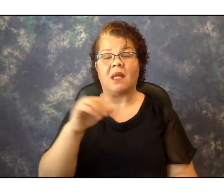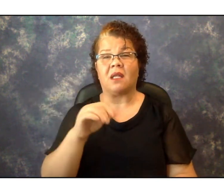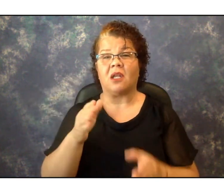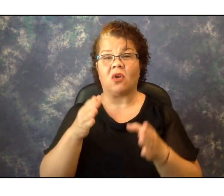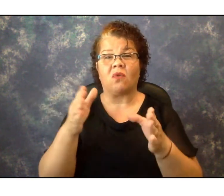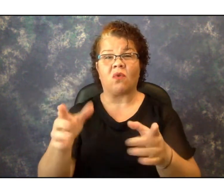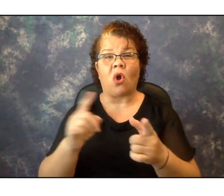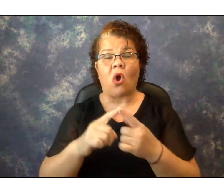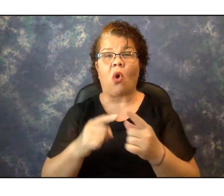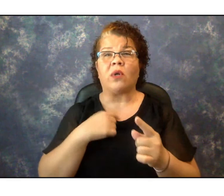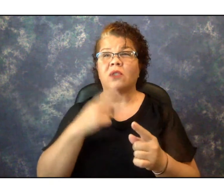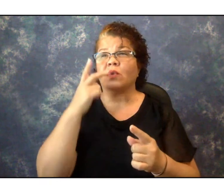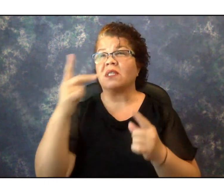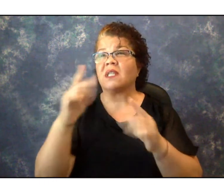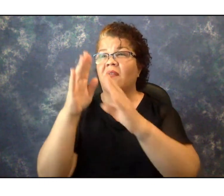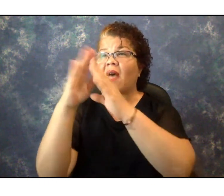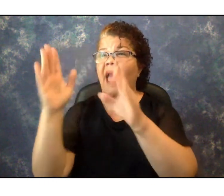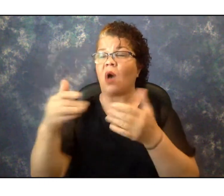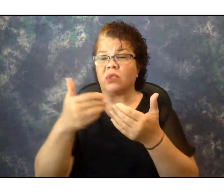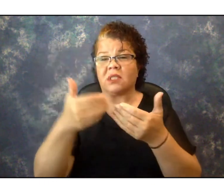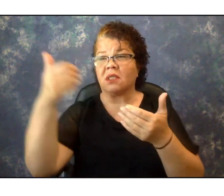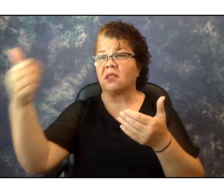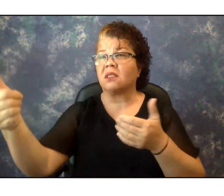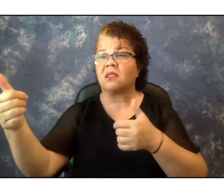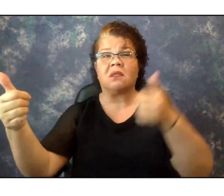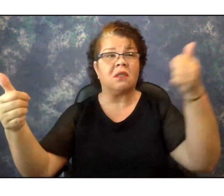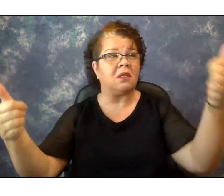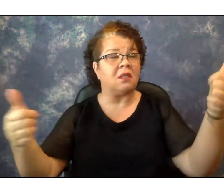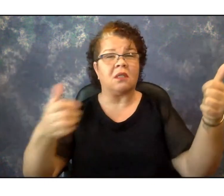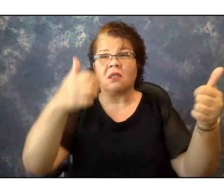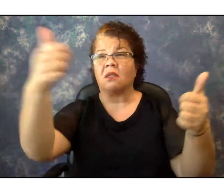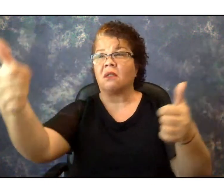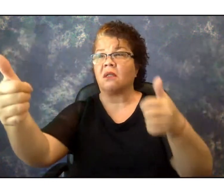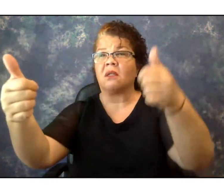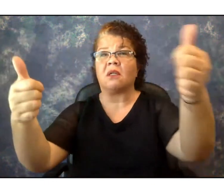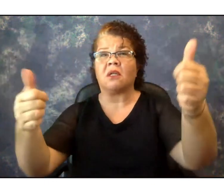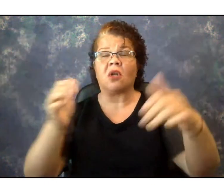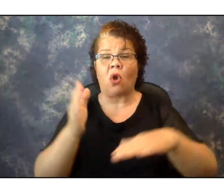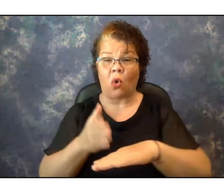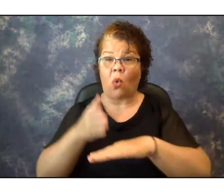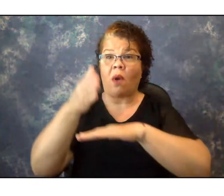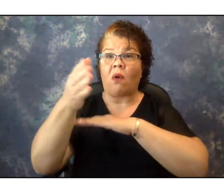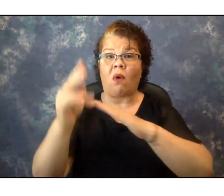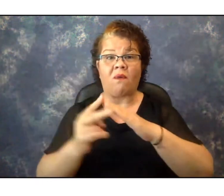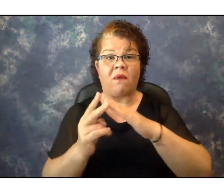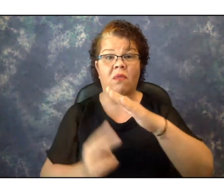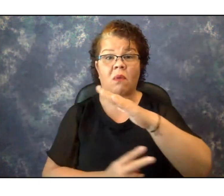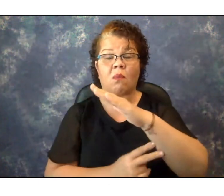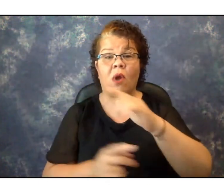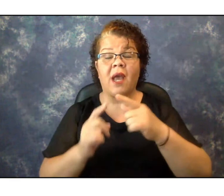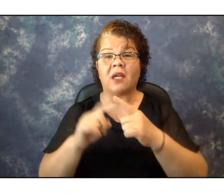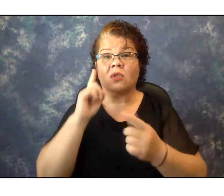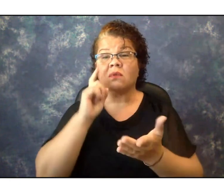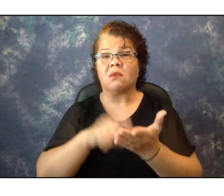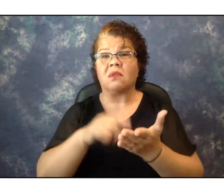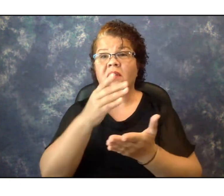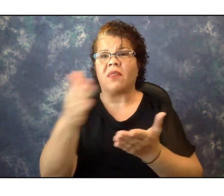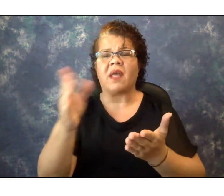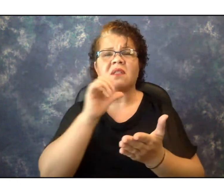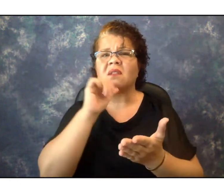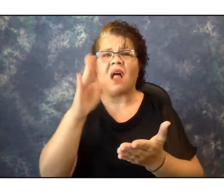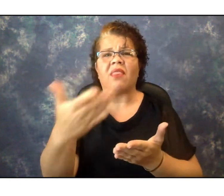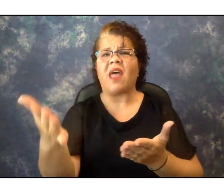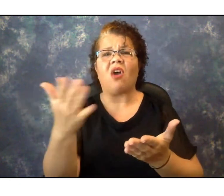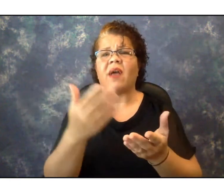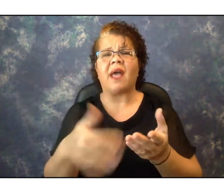the lane, crossing the bridge to find markers of what's no more there. Even the underpass bears a